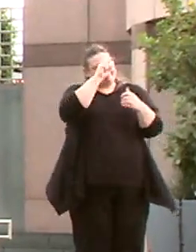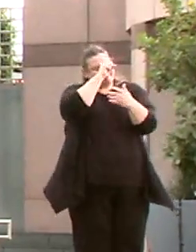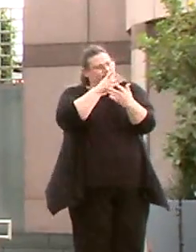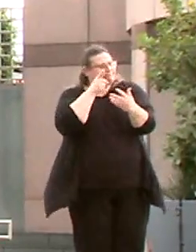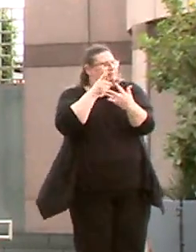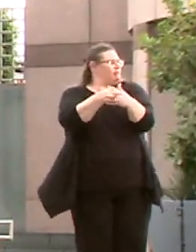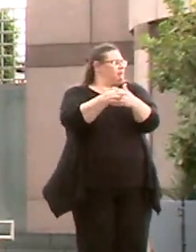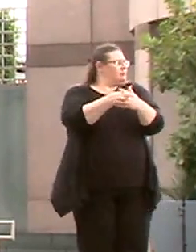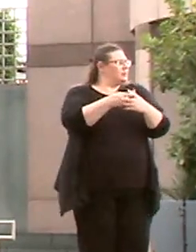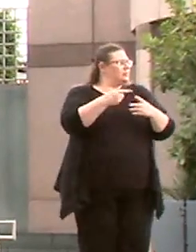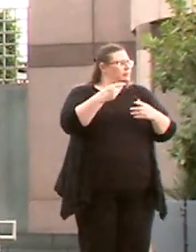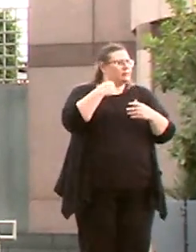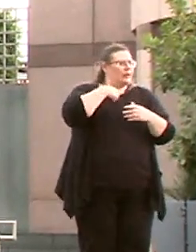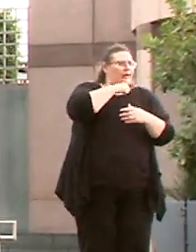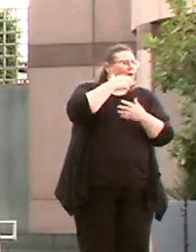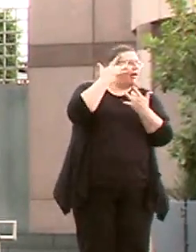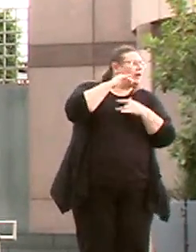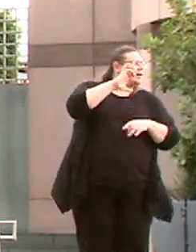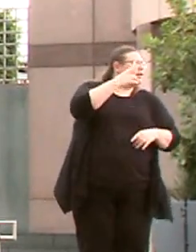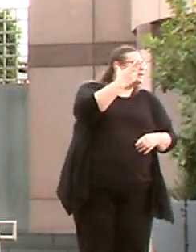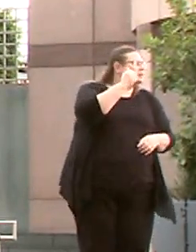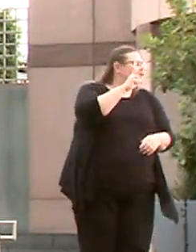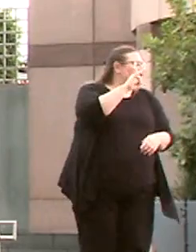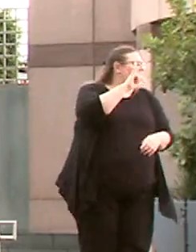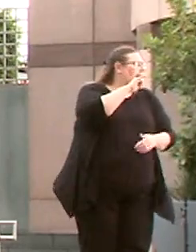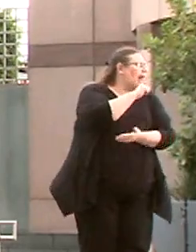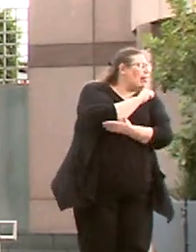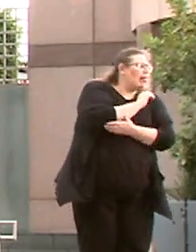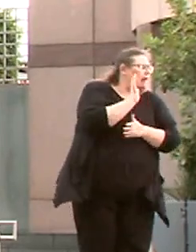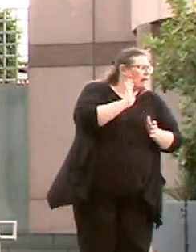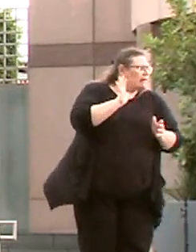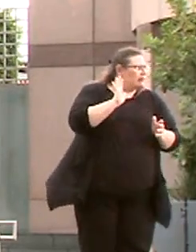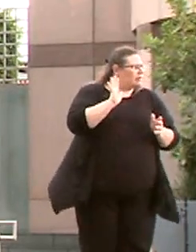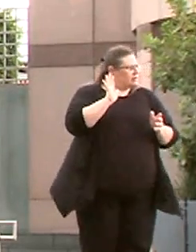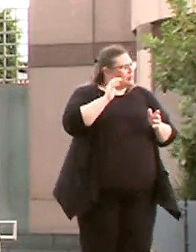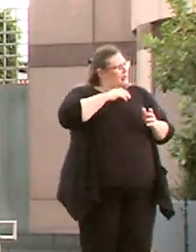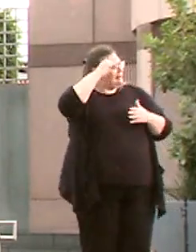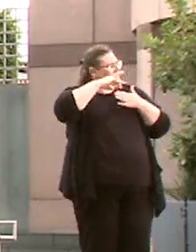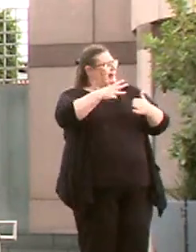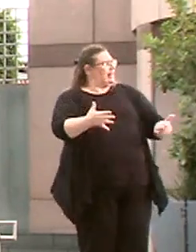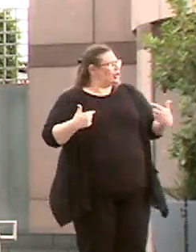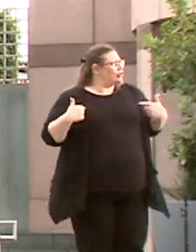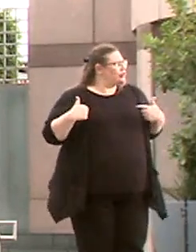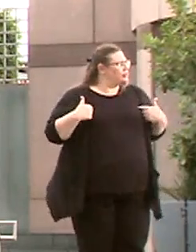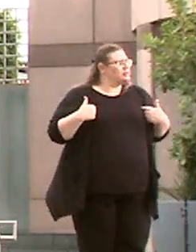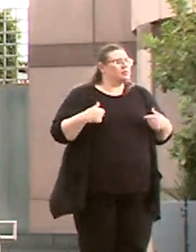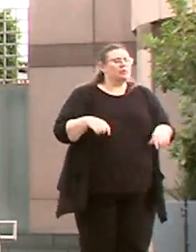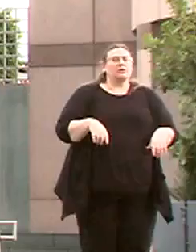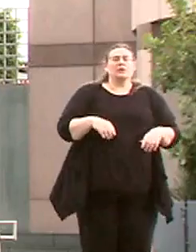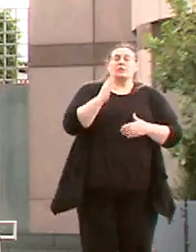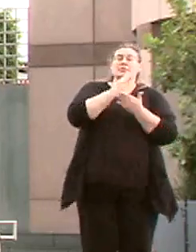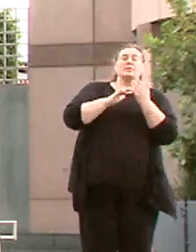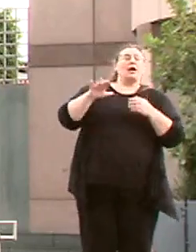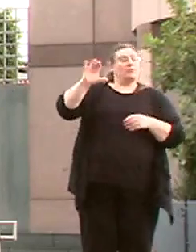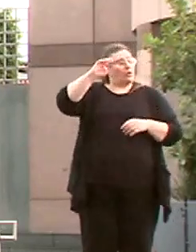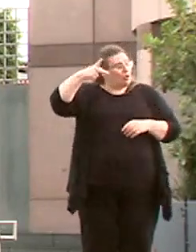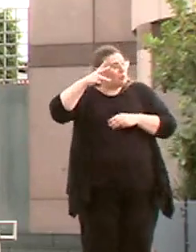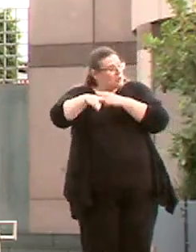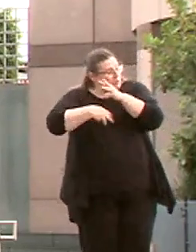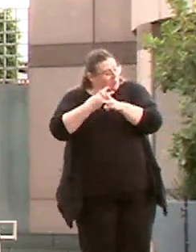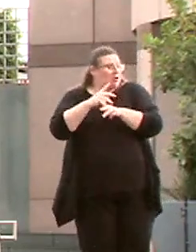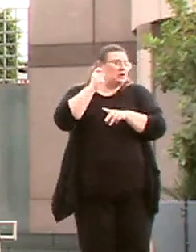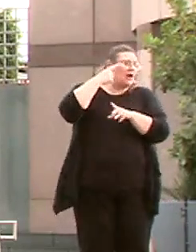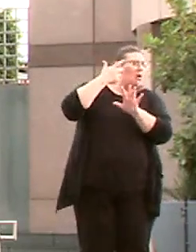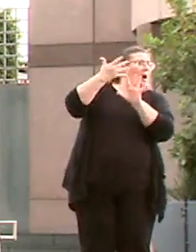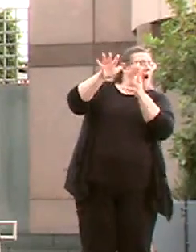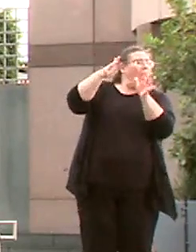understand that we are not a charity case. We're opinion leaders. And some of the corporate world and even government, they're kind